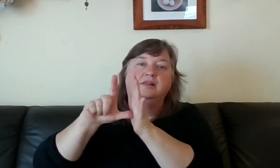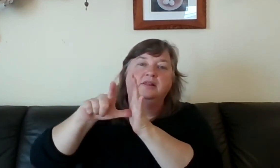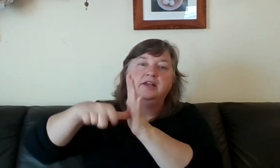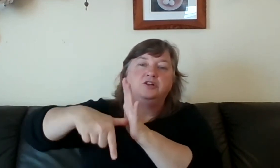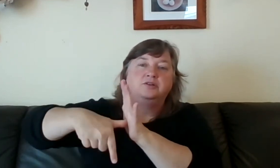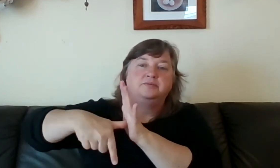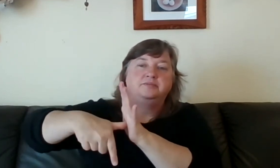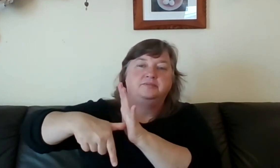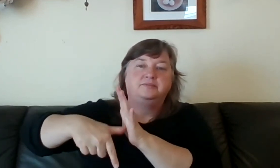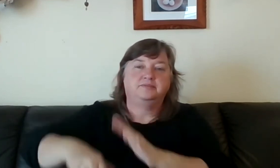Later.